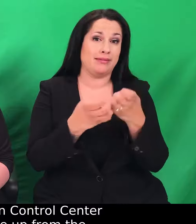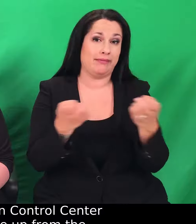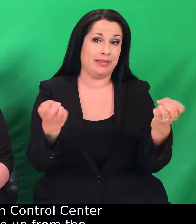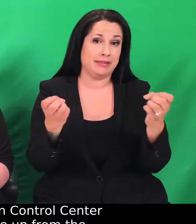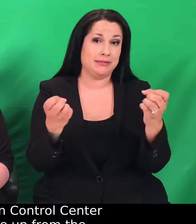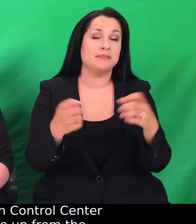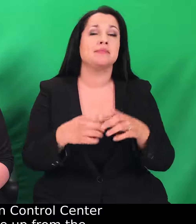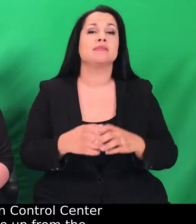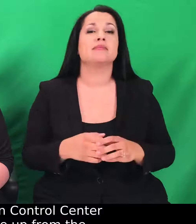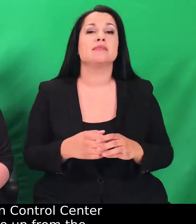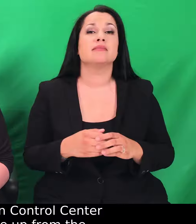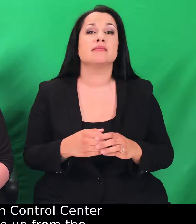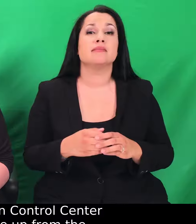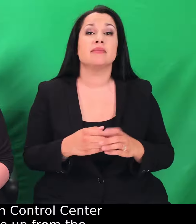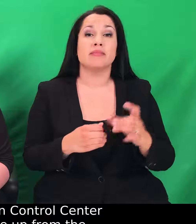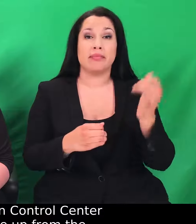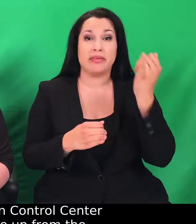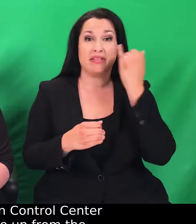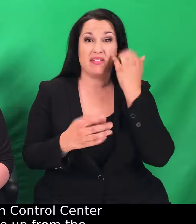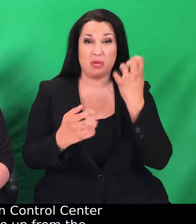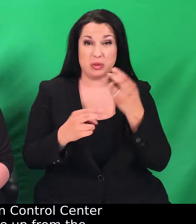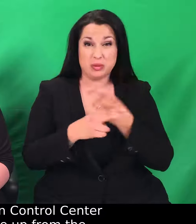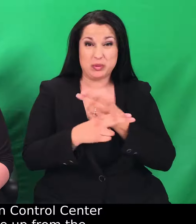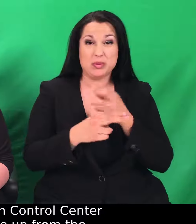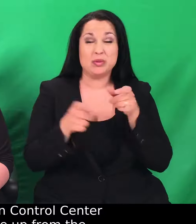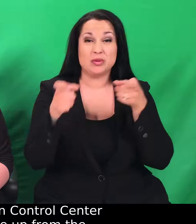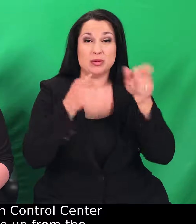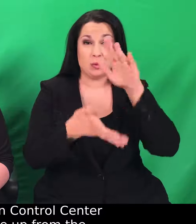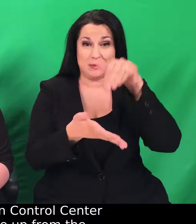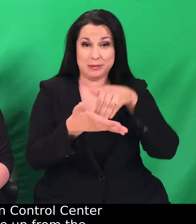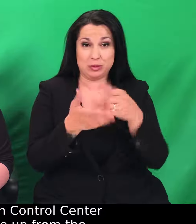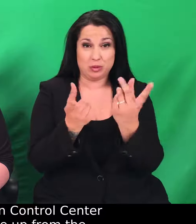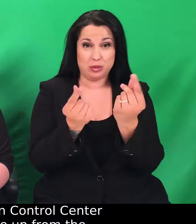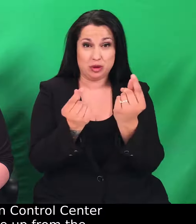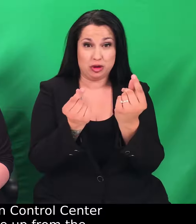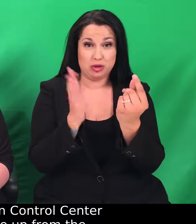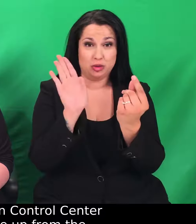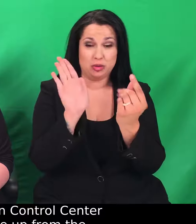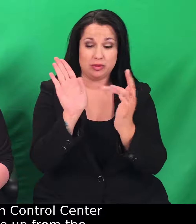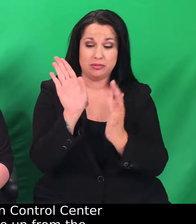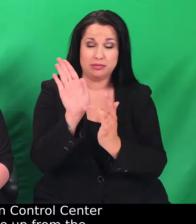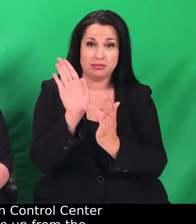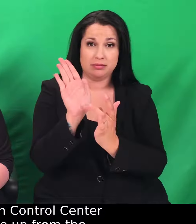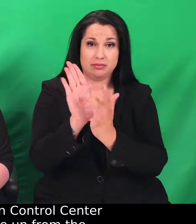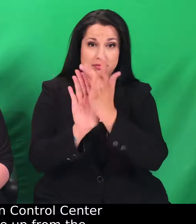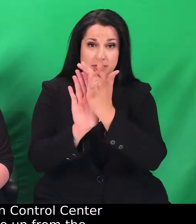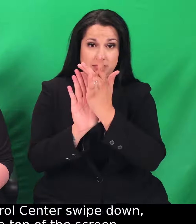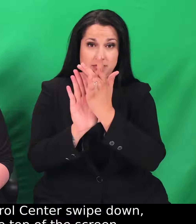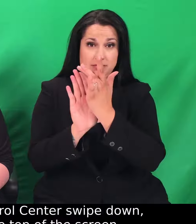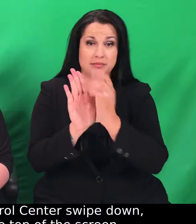To open control center, swipe up from the bottom edge of any screen.